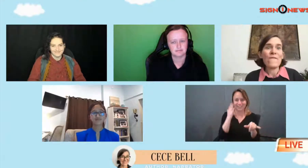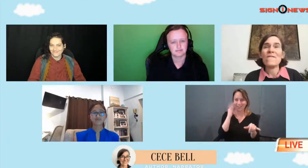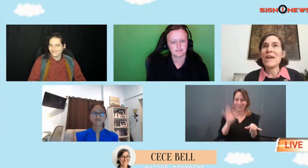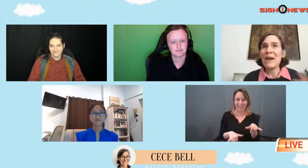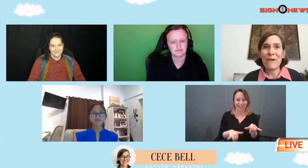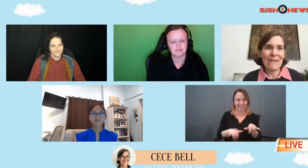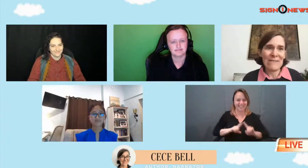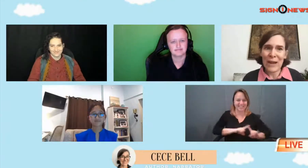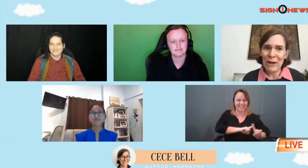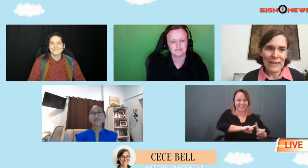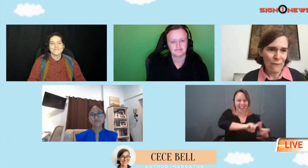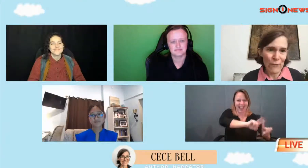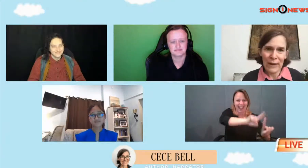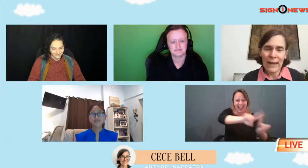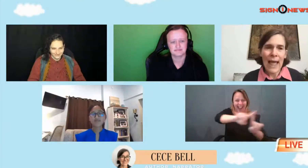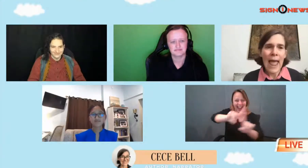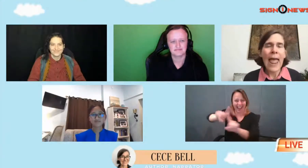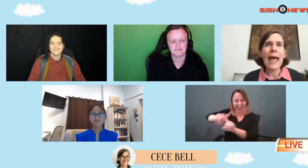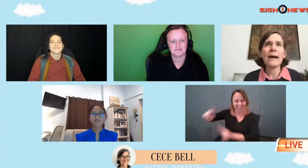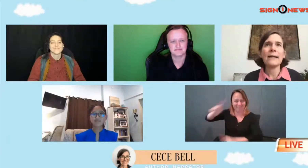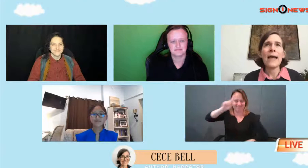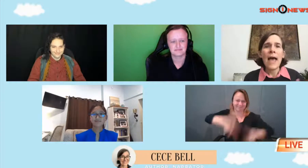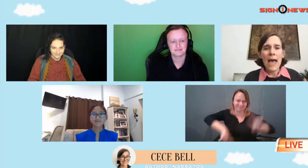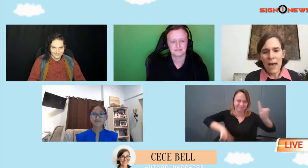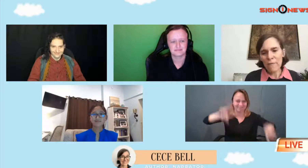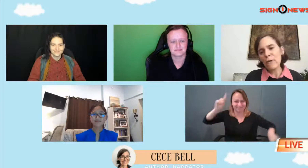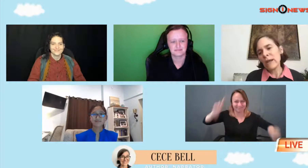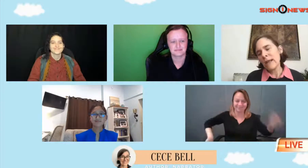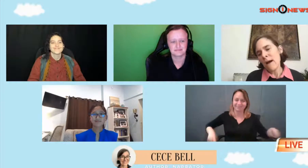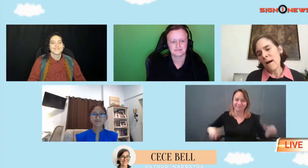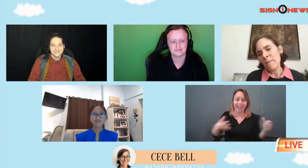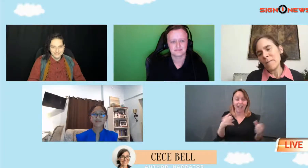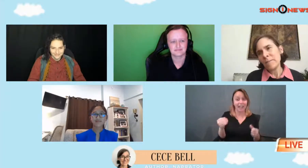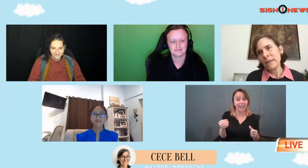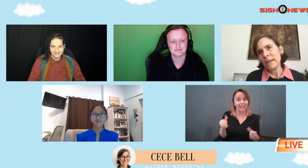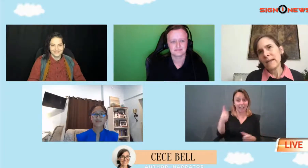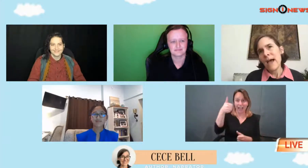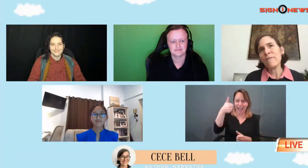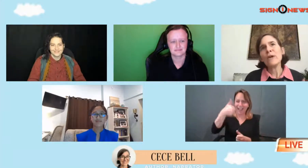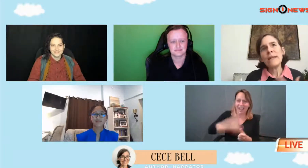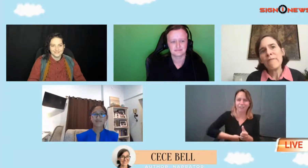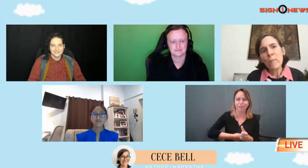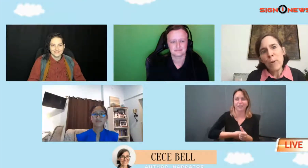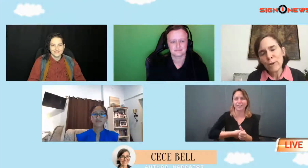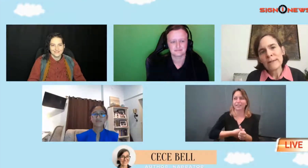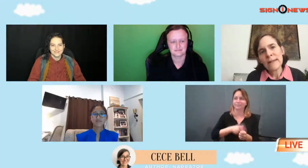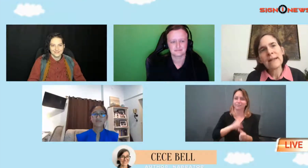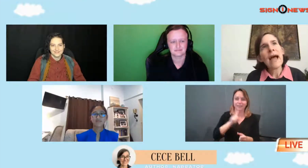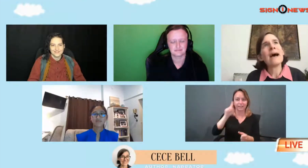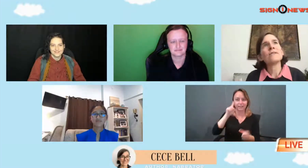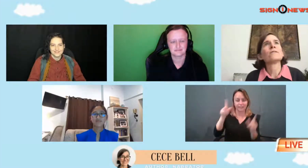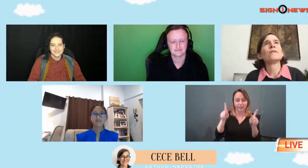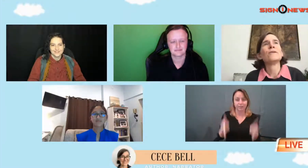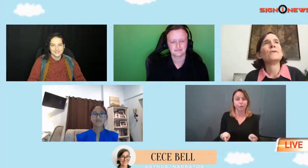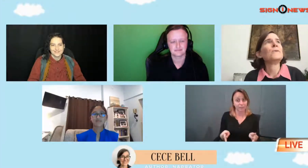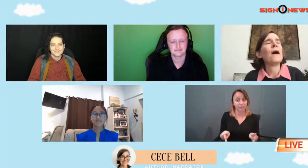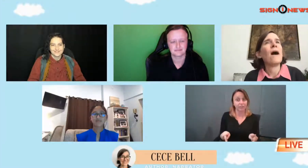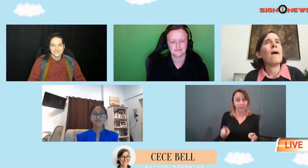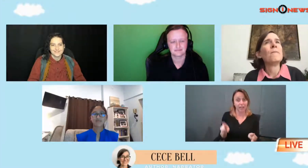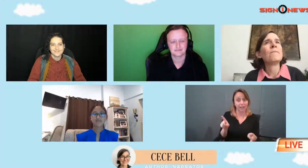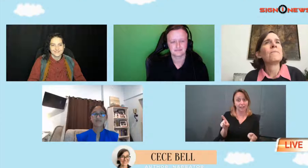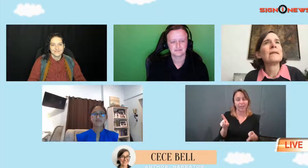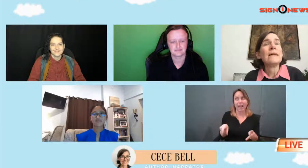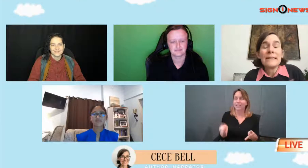we are very, very different. And every deaf person has